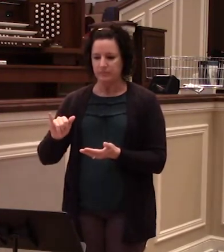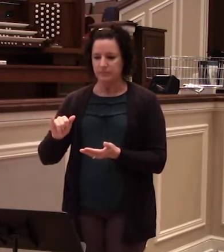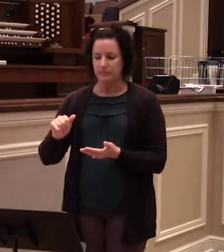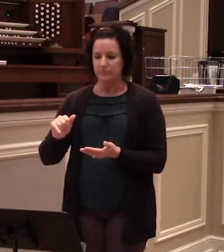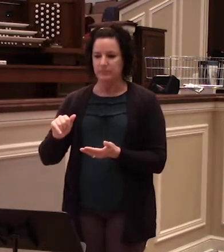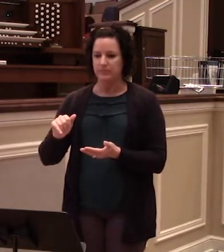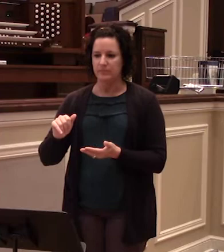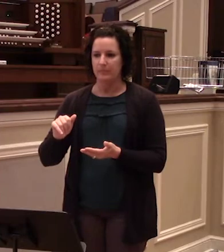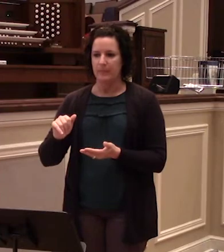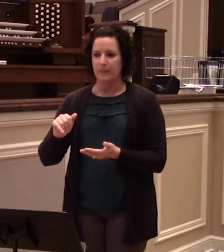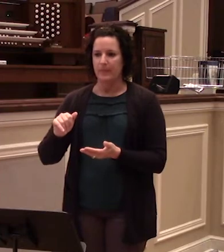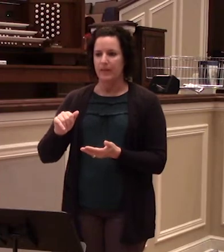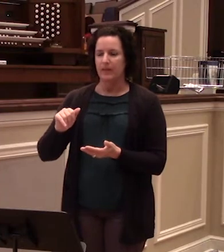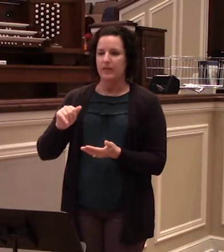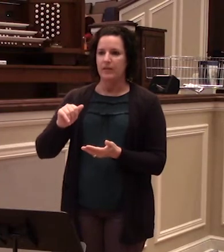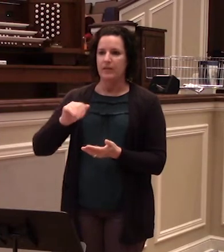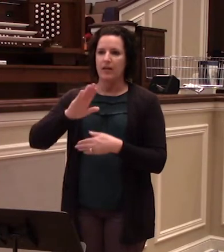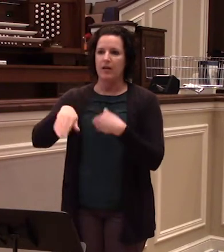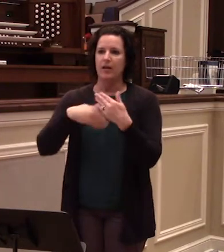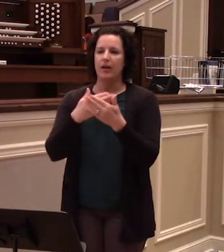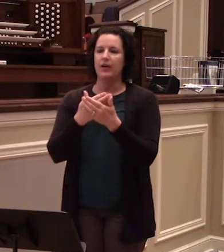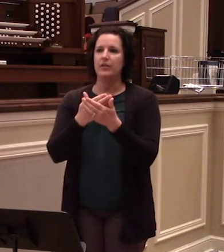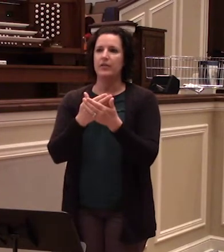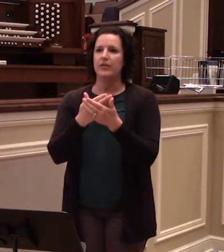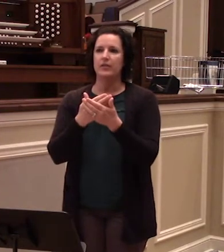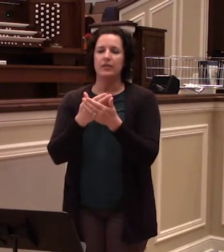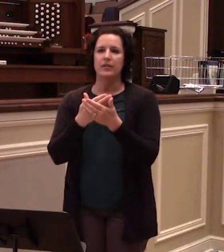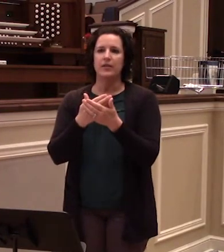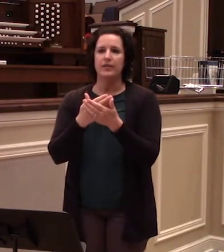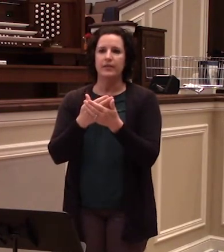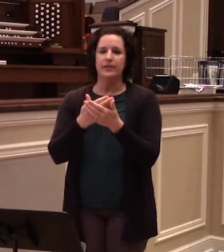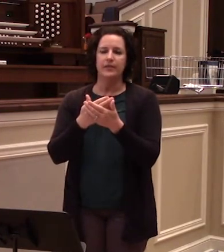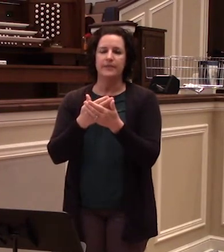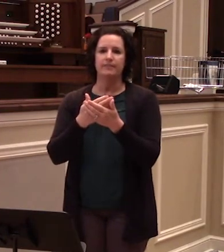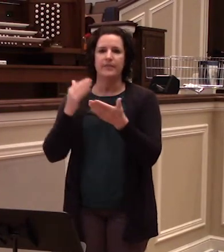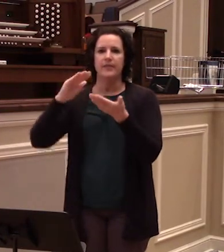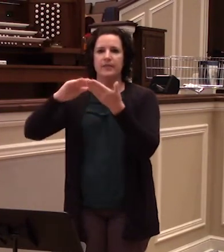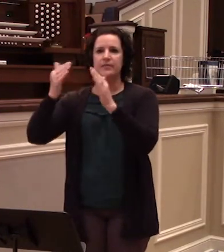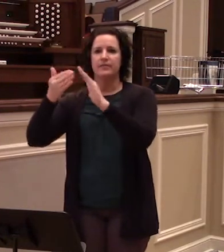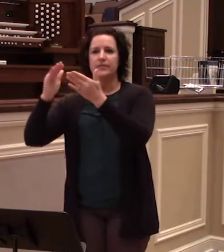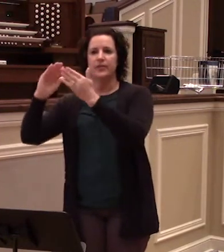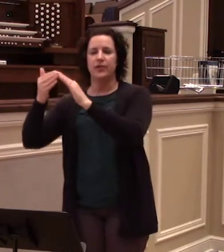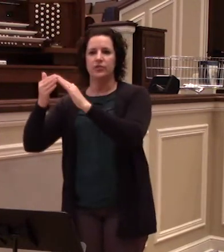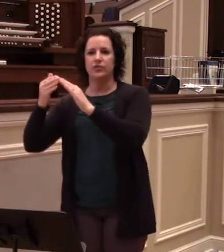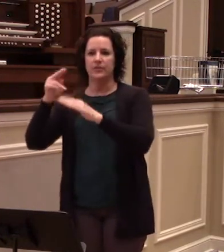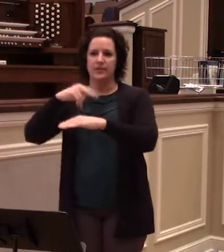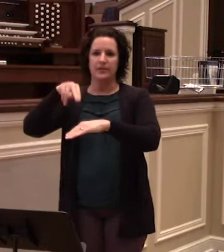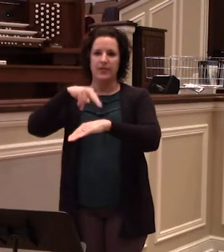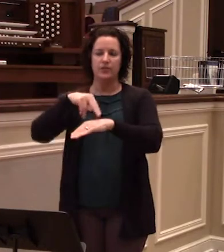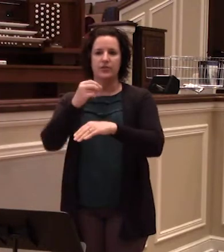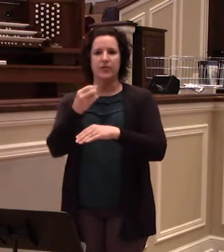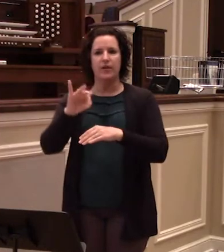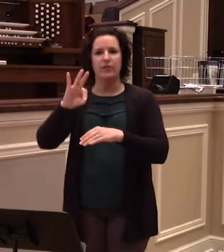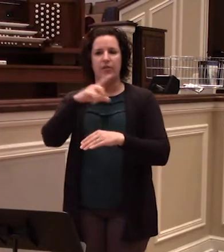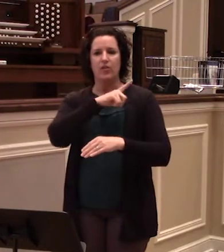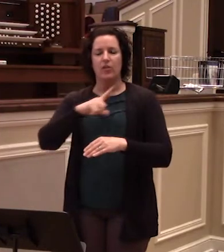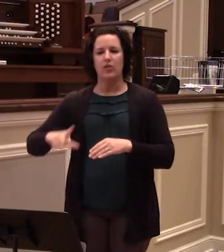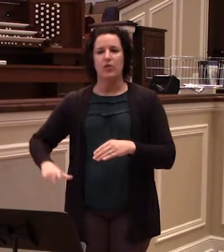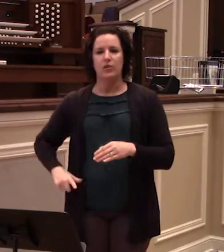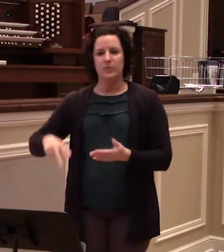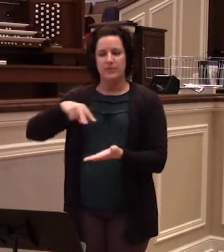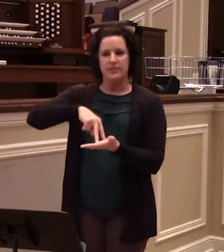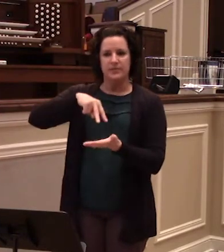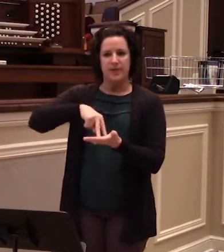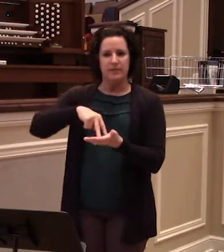going to penetrate the darkness and salvation that's going to go all the way around the world. And that's in fulfillment of God's